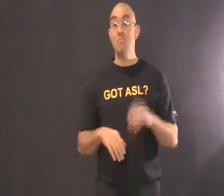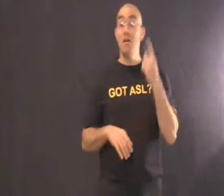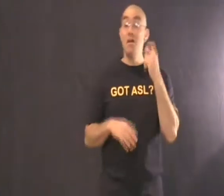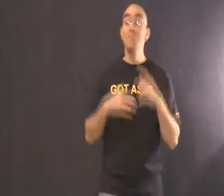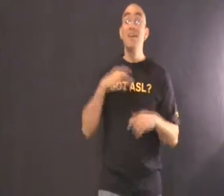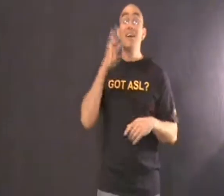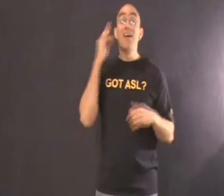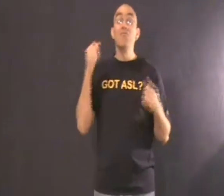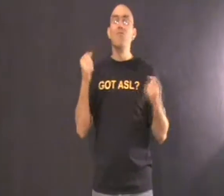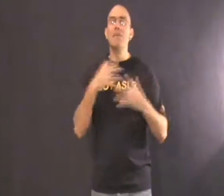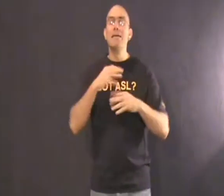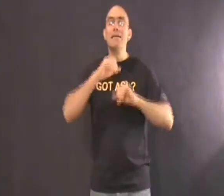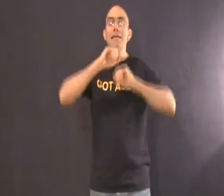I saw this time and again.